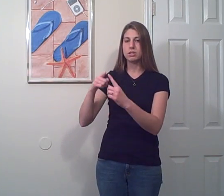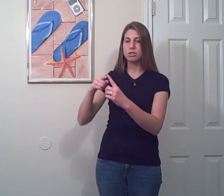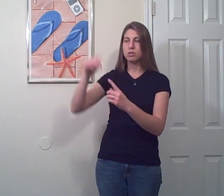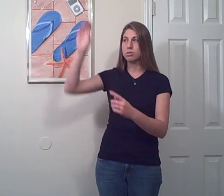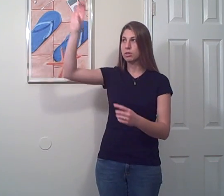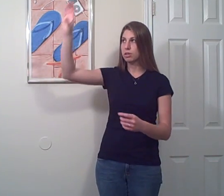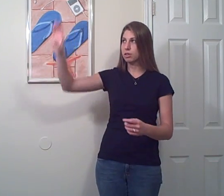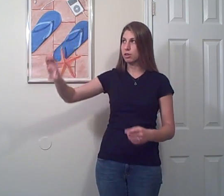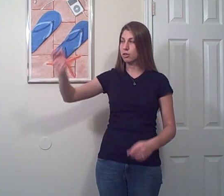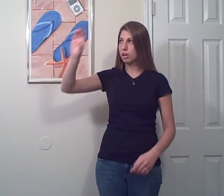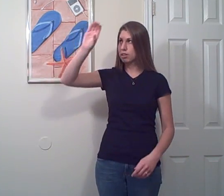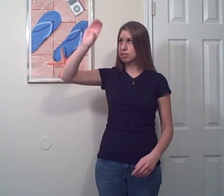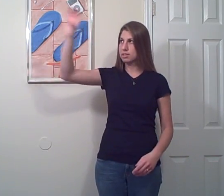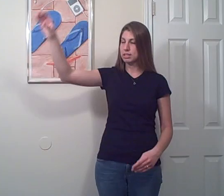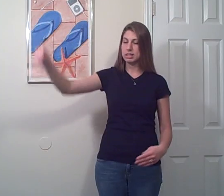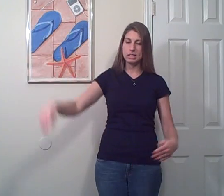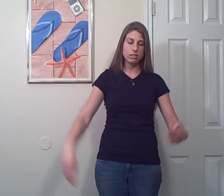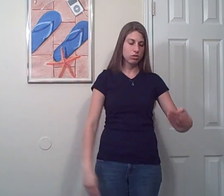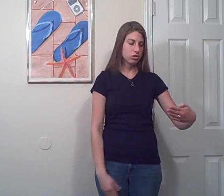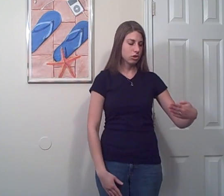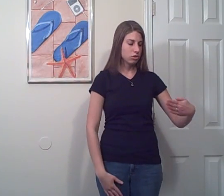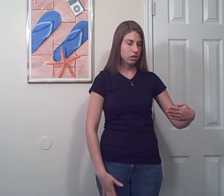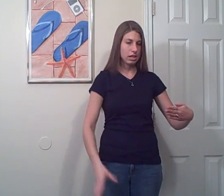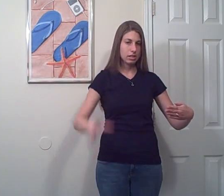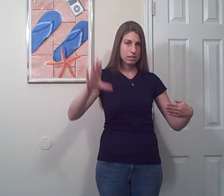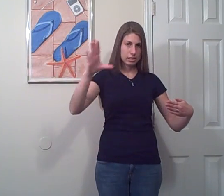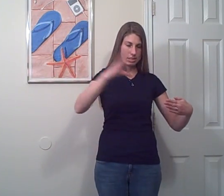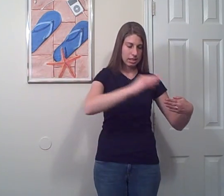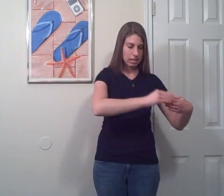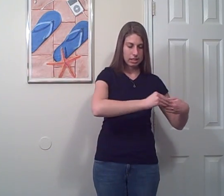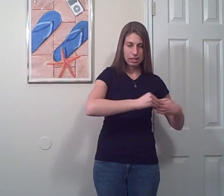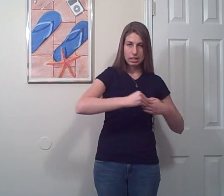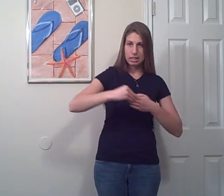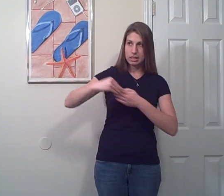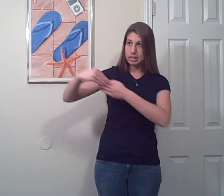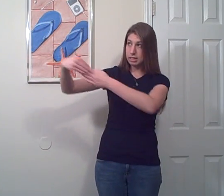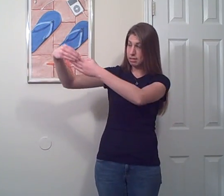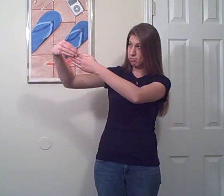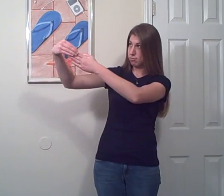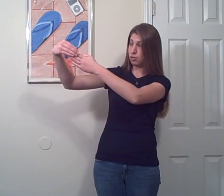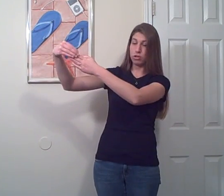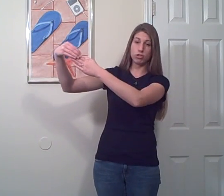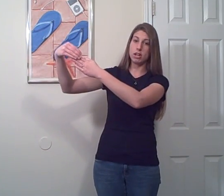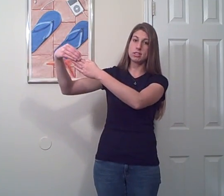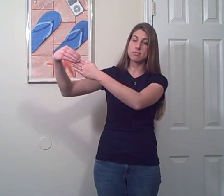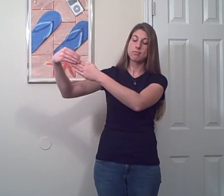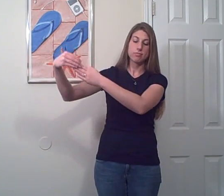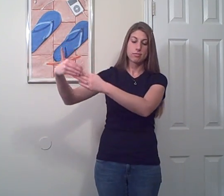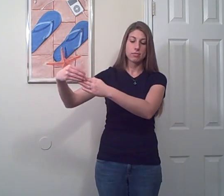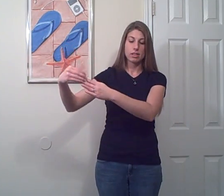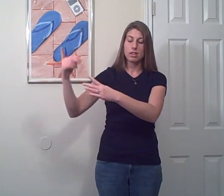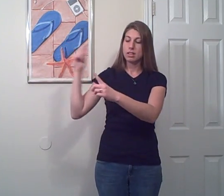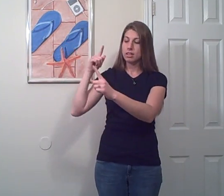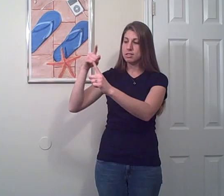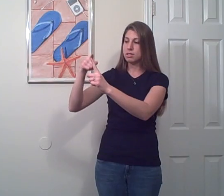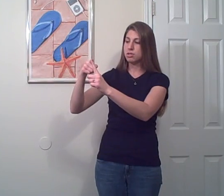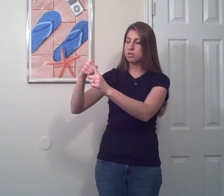to the cross. Lead, you just hold your hand, take this hand and lead it to the cross. This is